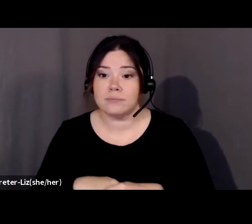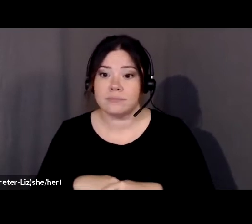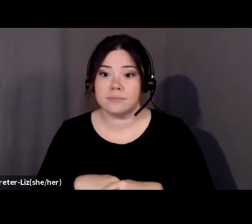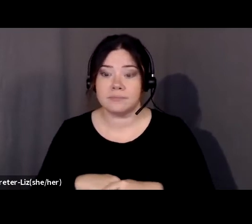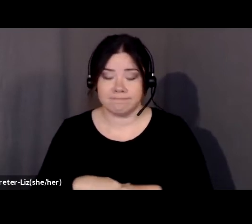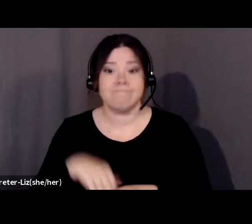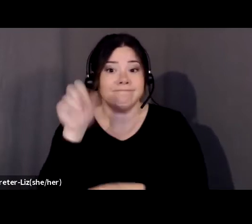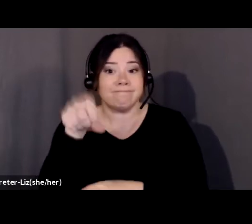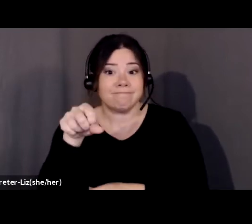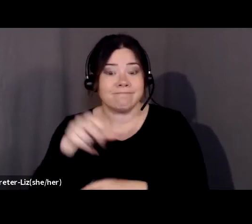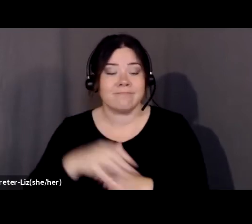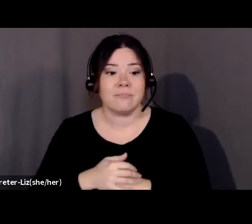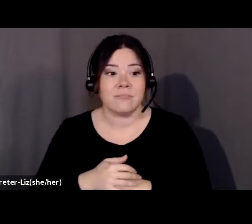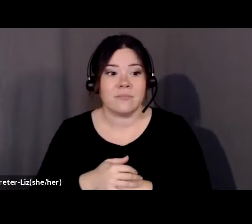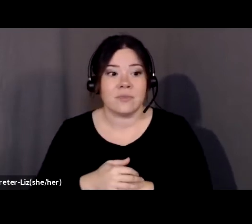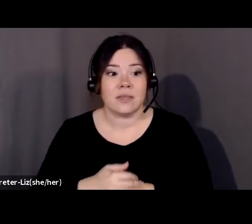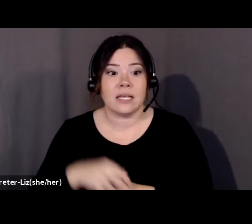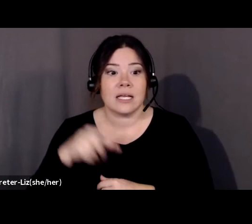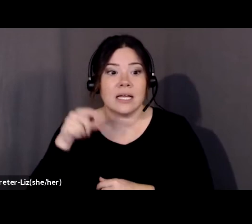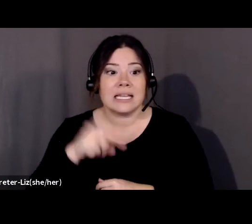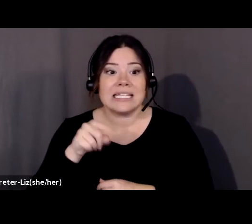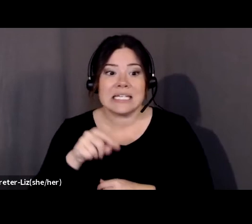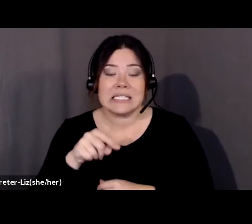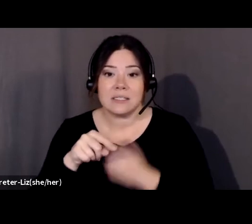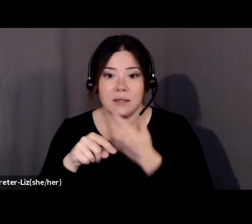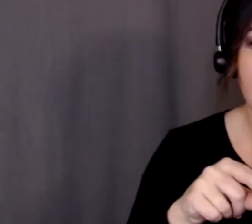Yeah, yes. So this is a